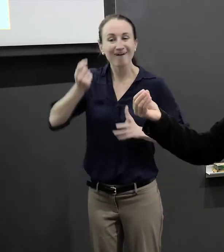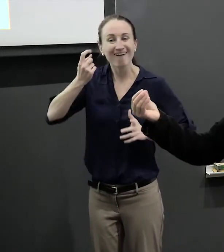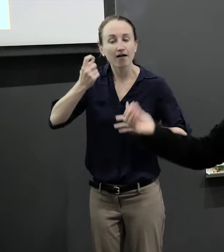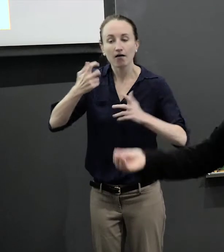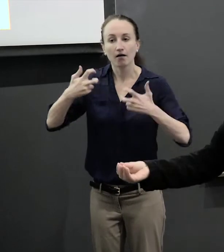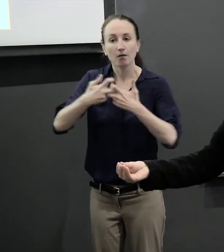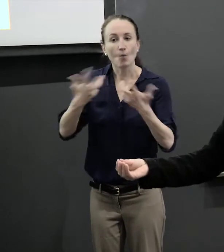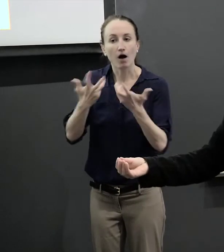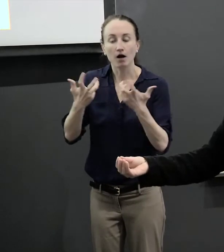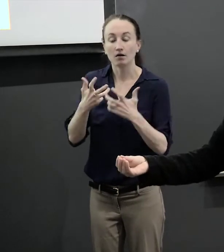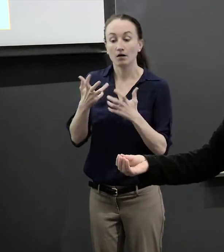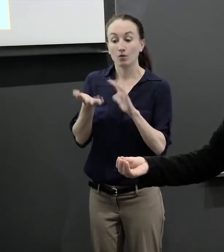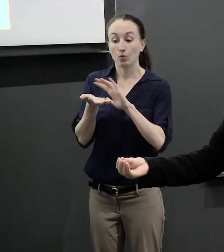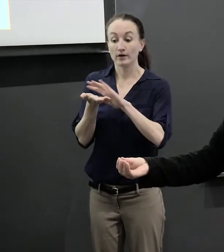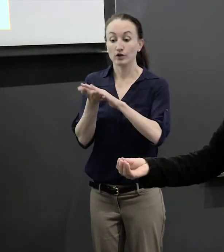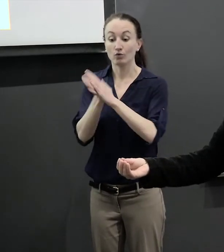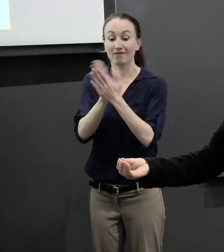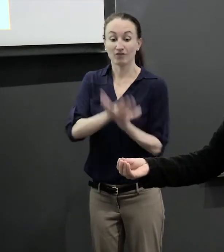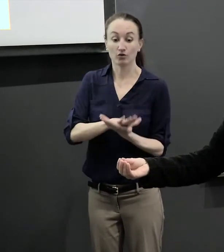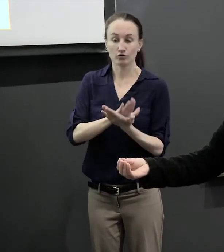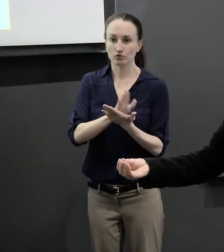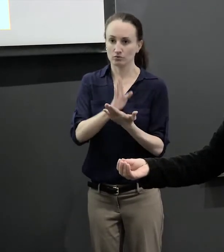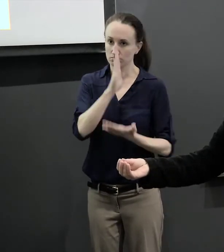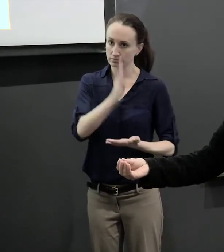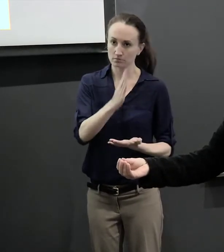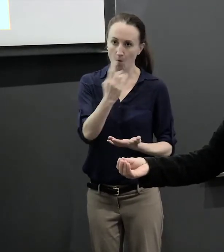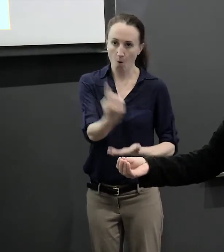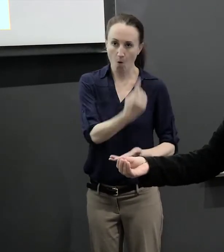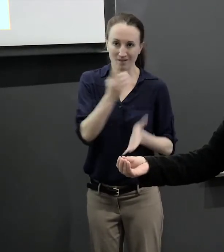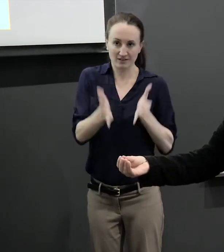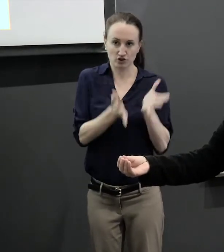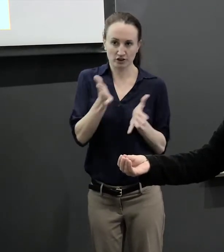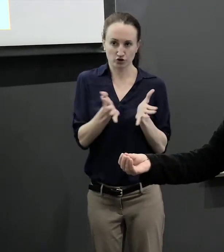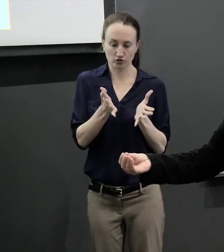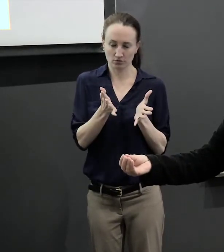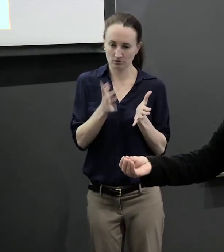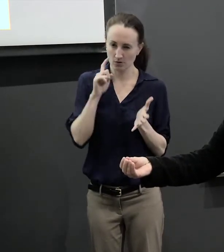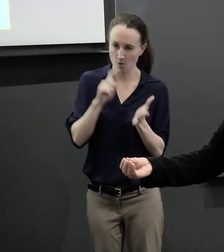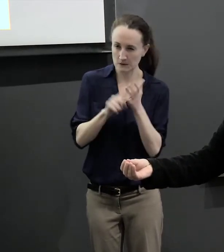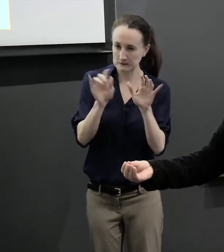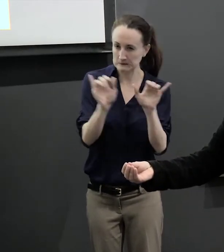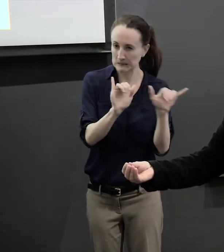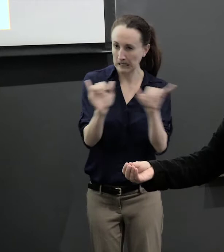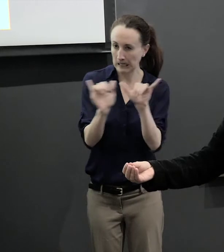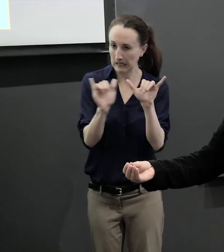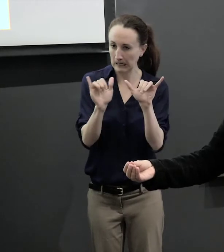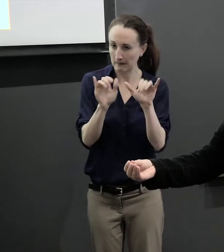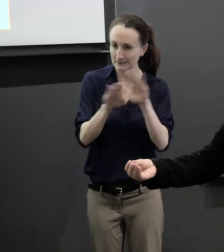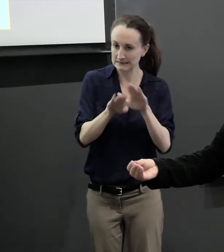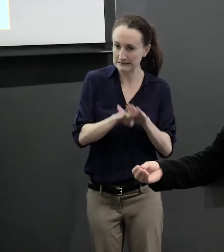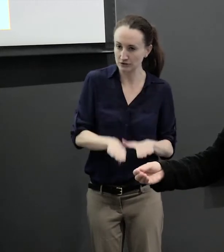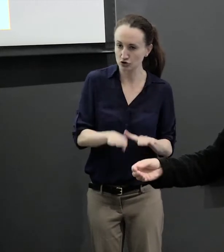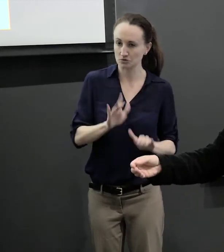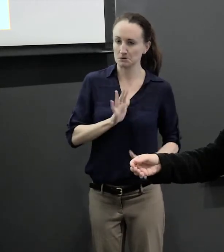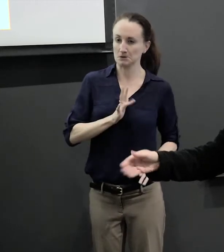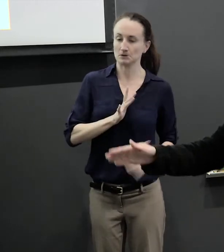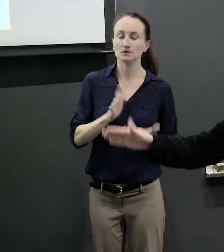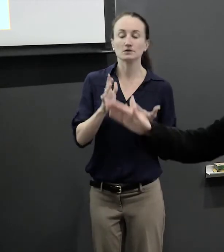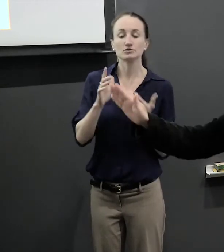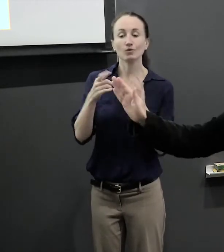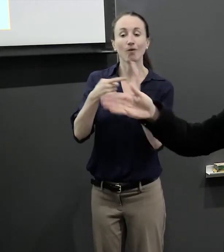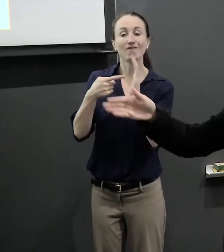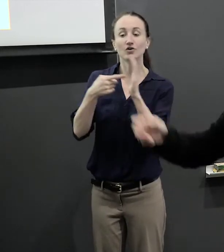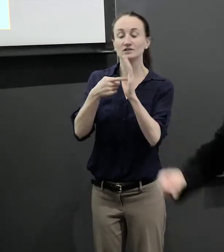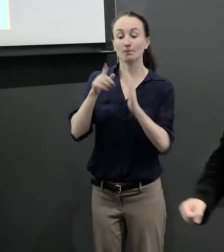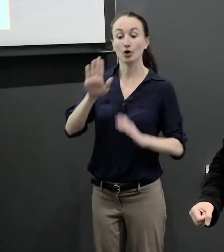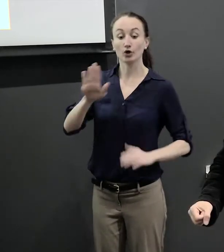to pure gestures, you get similar distinctions. So I mentioned this example of, you know, your brother,